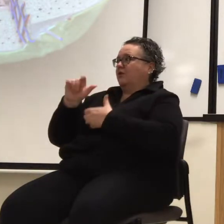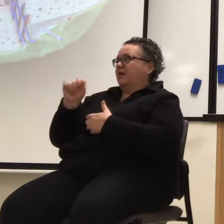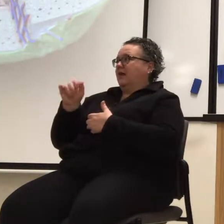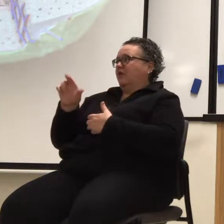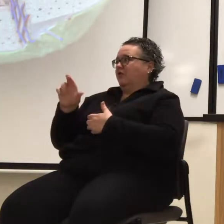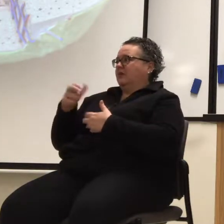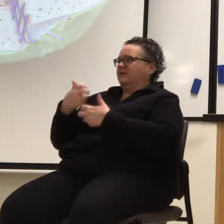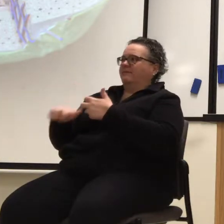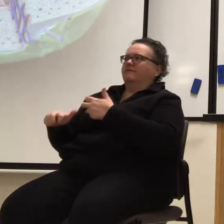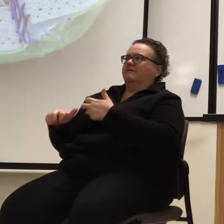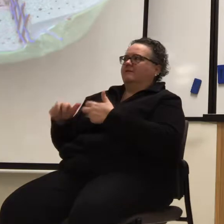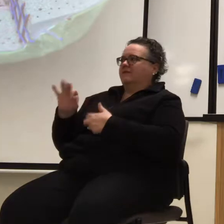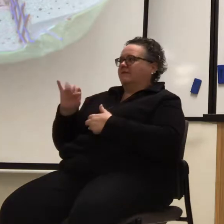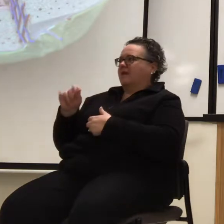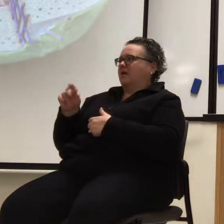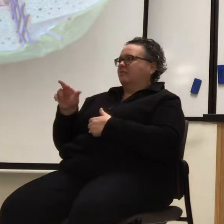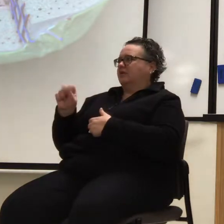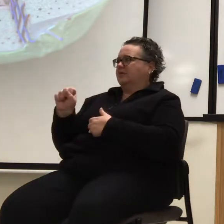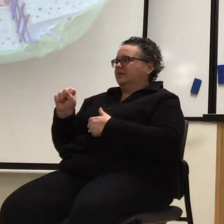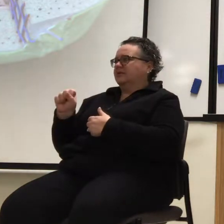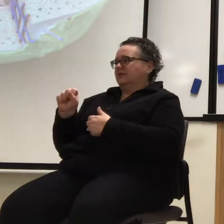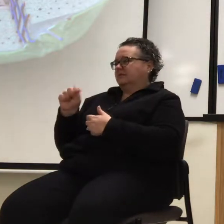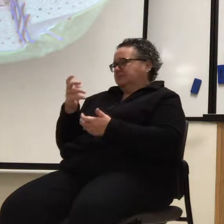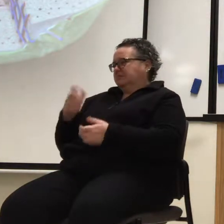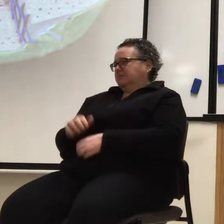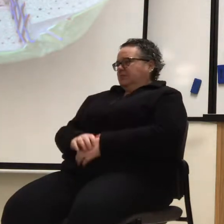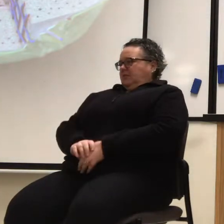layer, just tough,